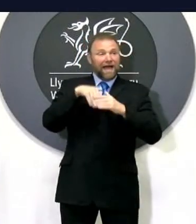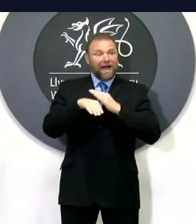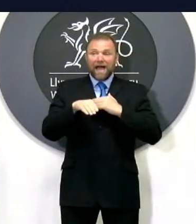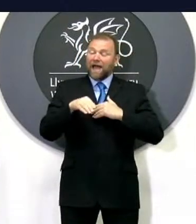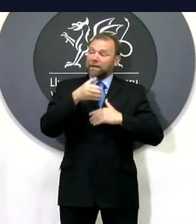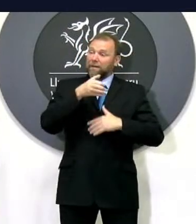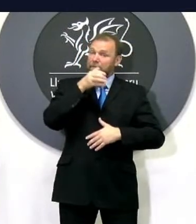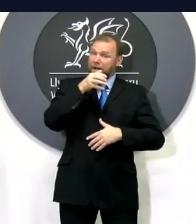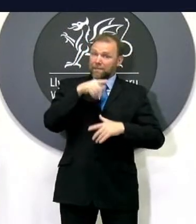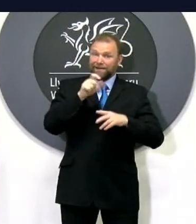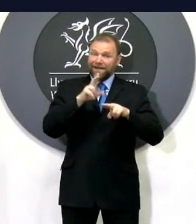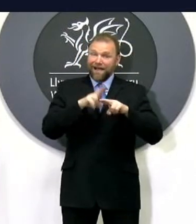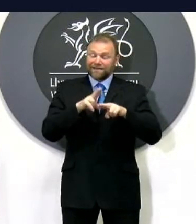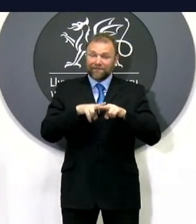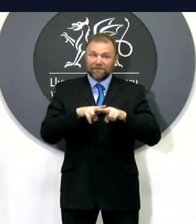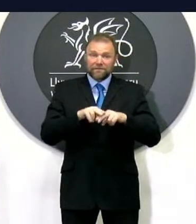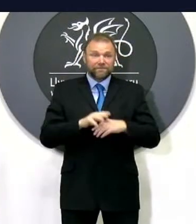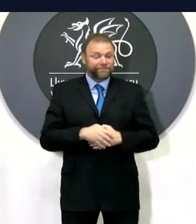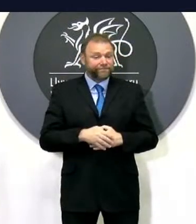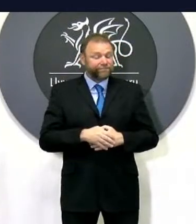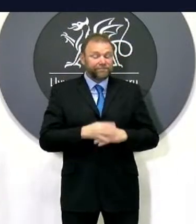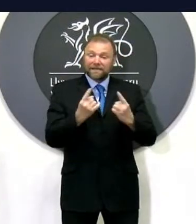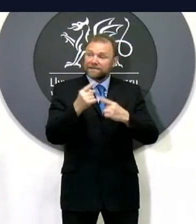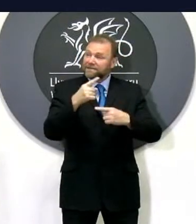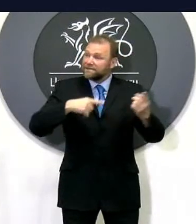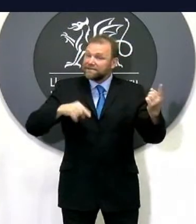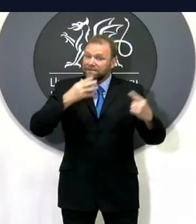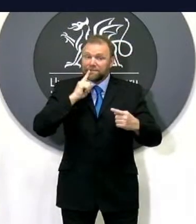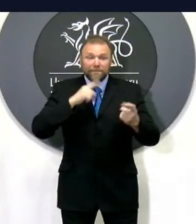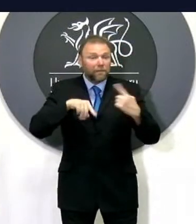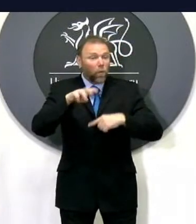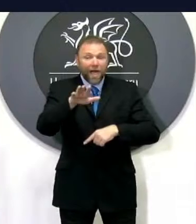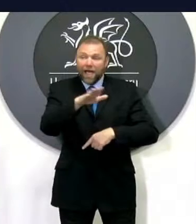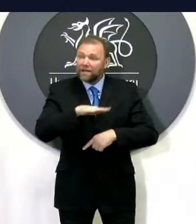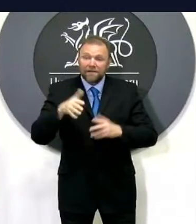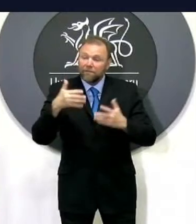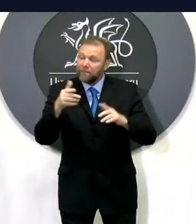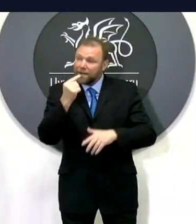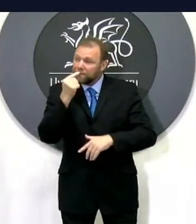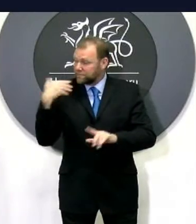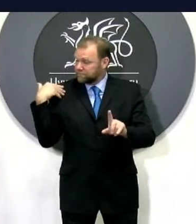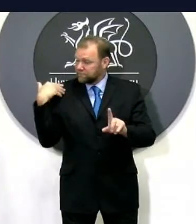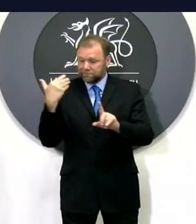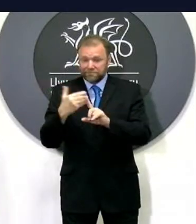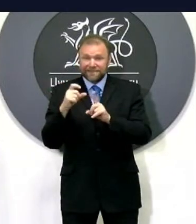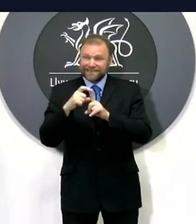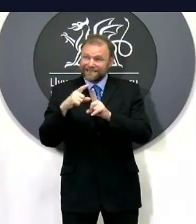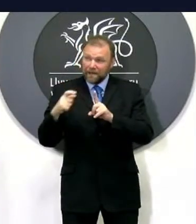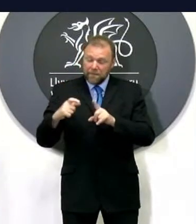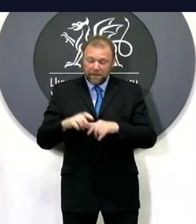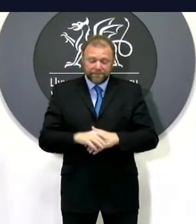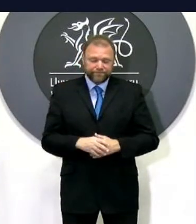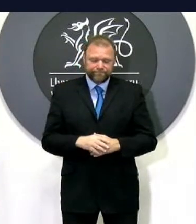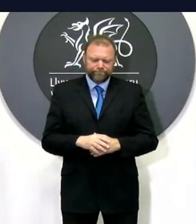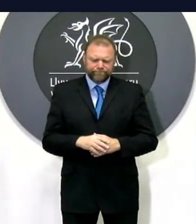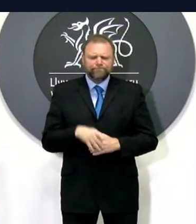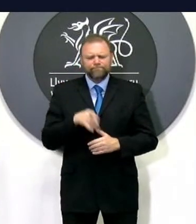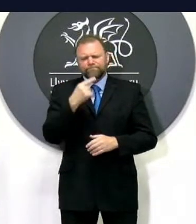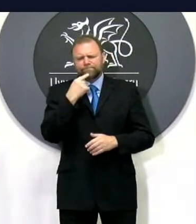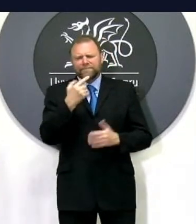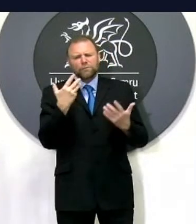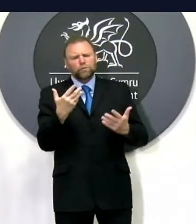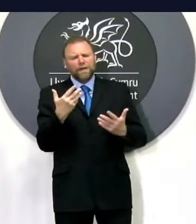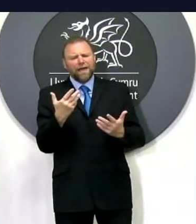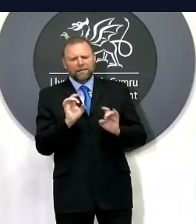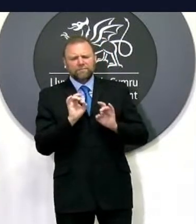people in Wales haven't been able to do since December. You've said today is about providing for the industry more